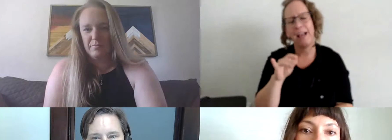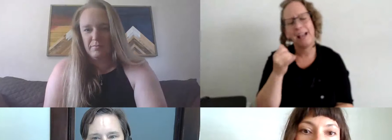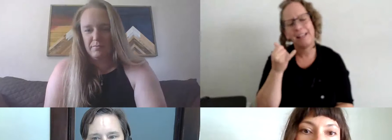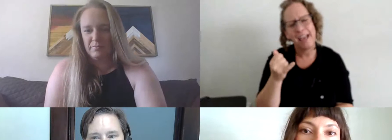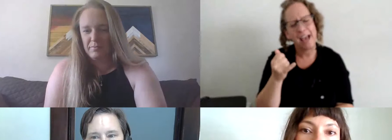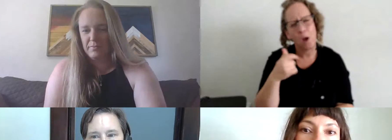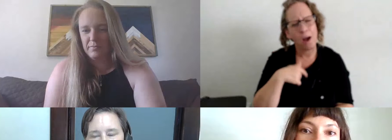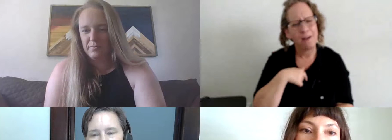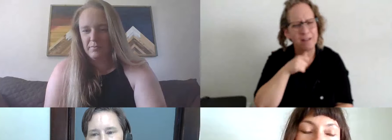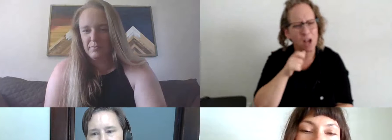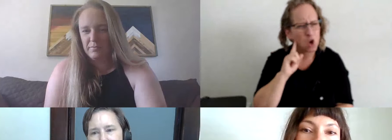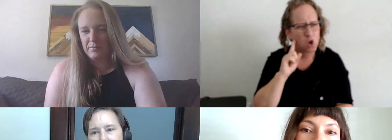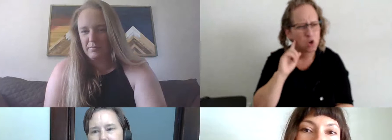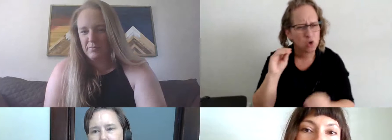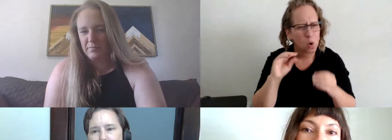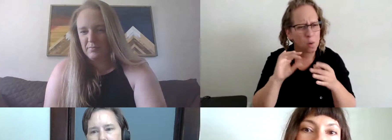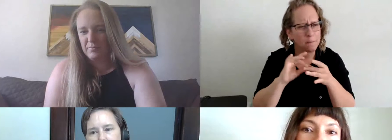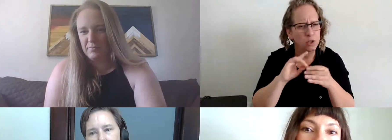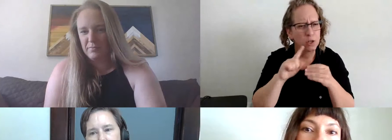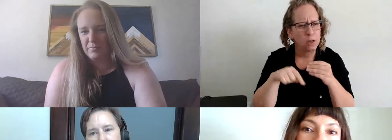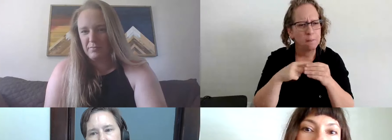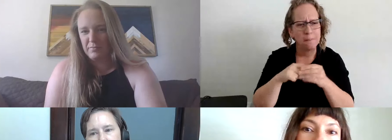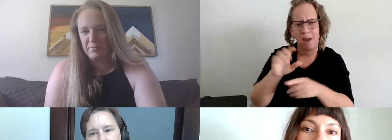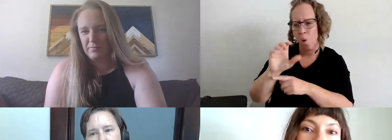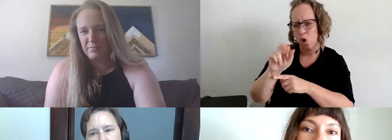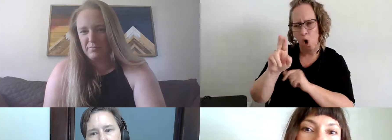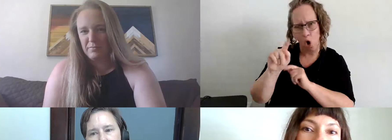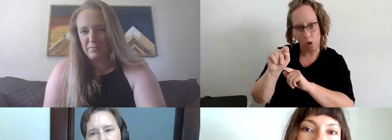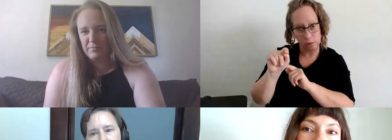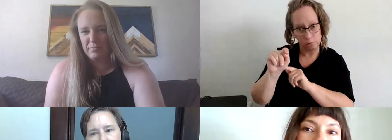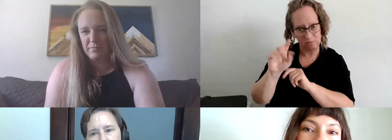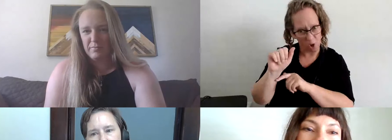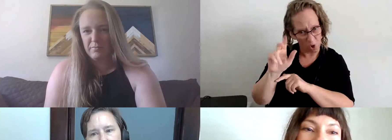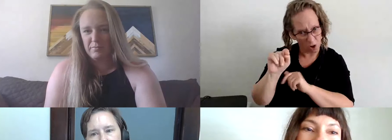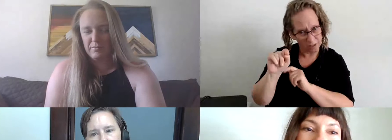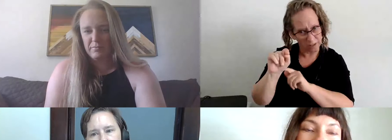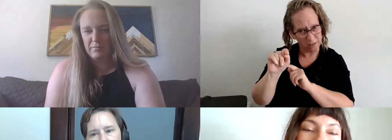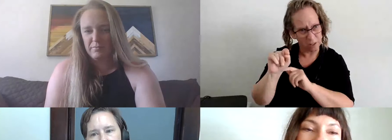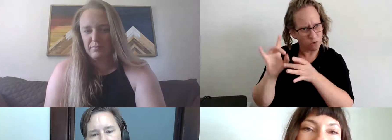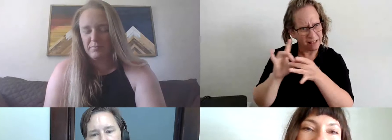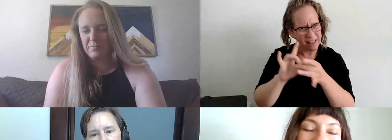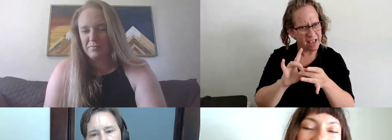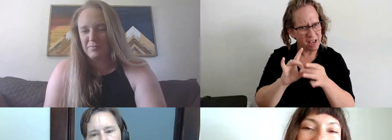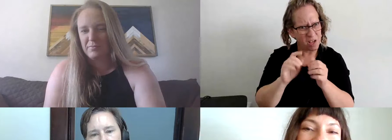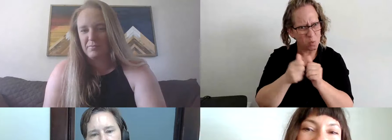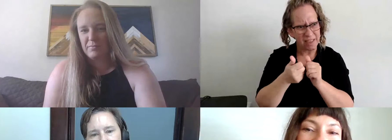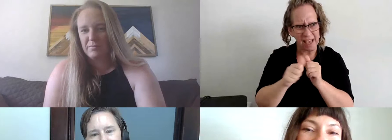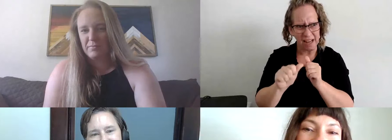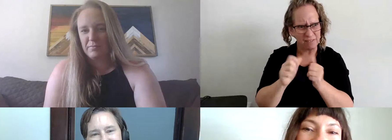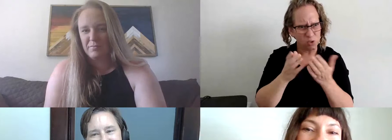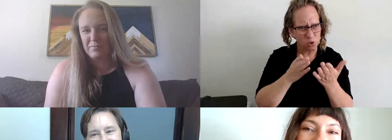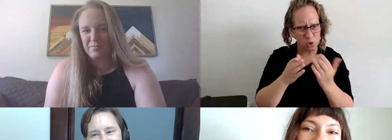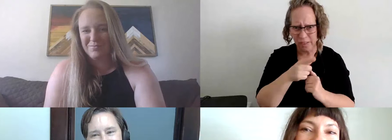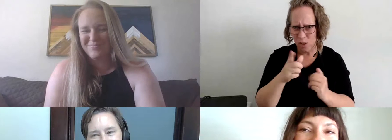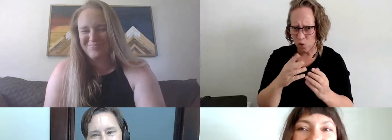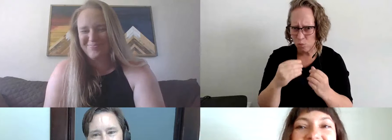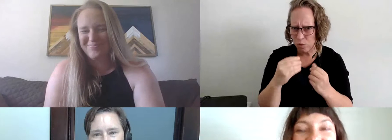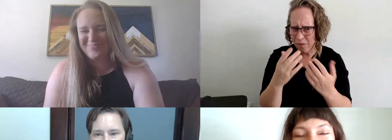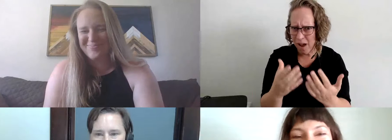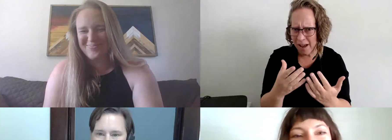haven't heard any mention of CART. Does that relate to any of the services that you